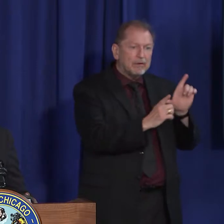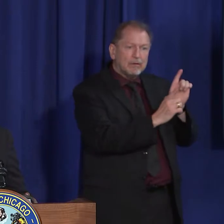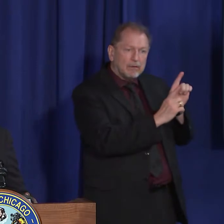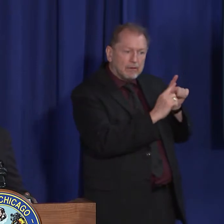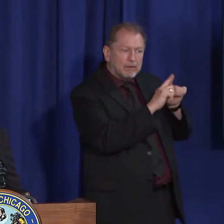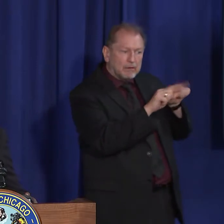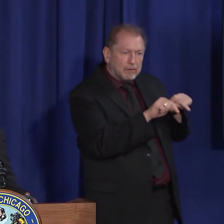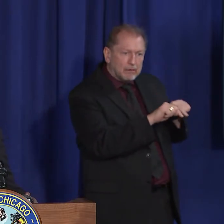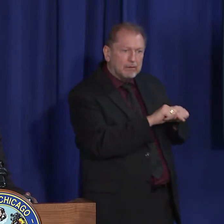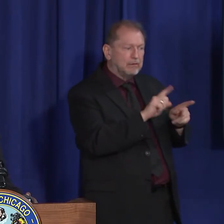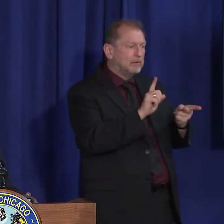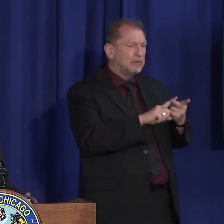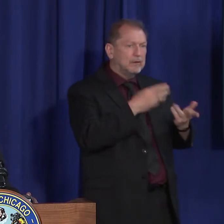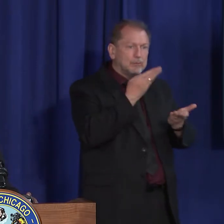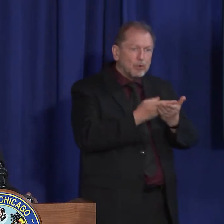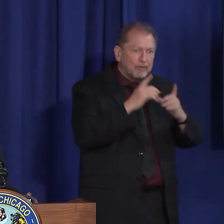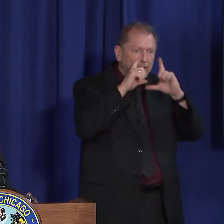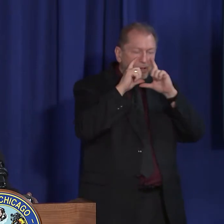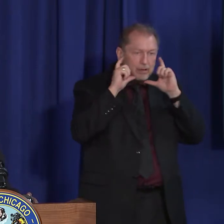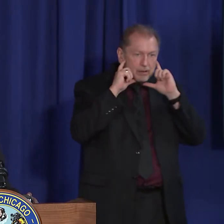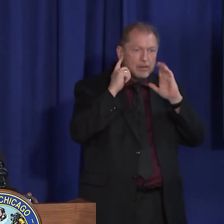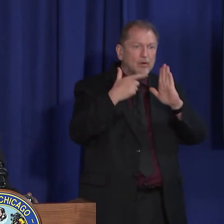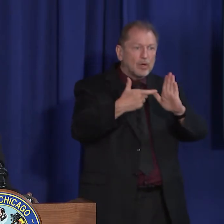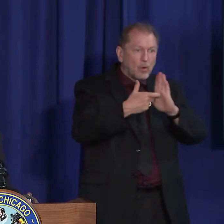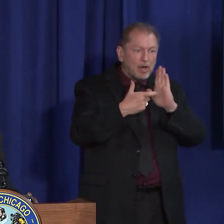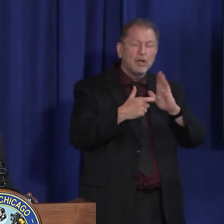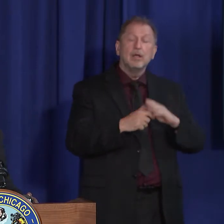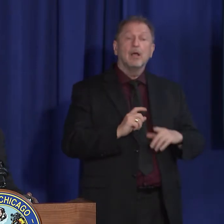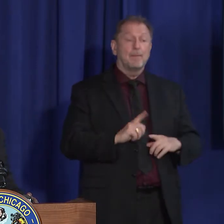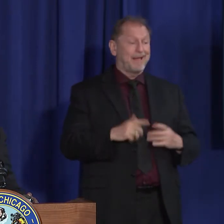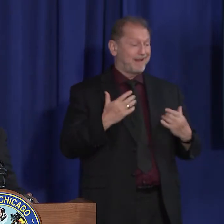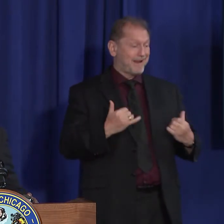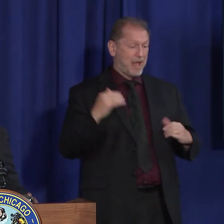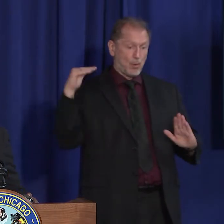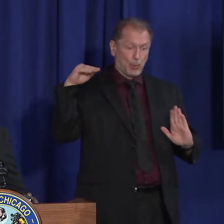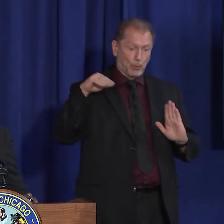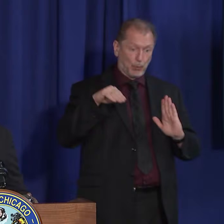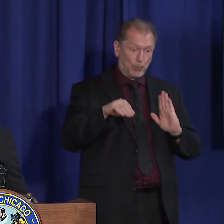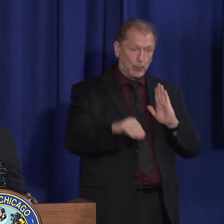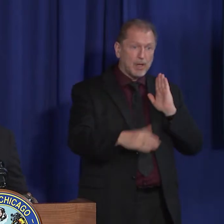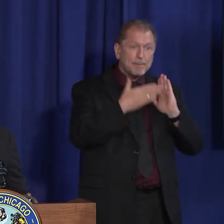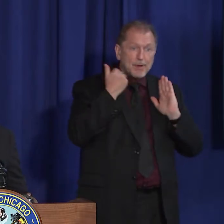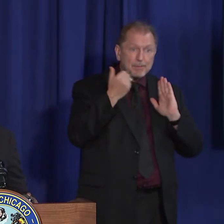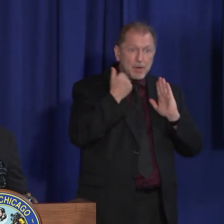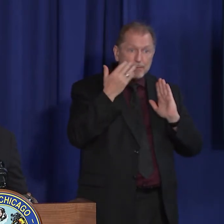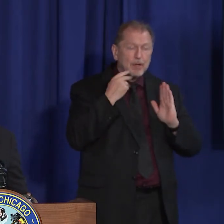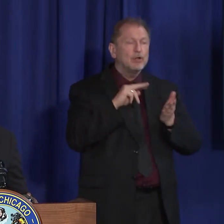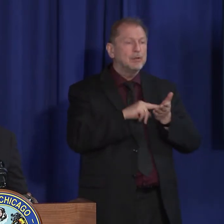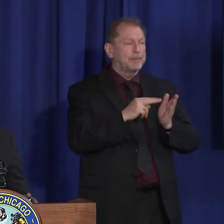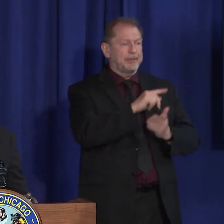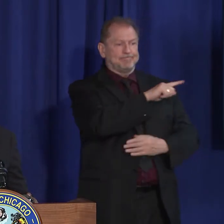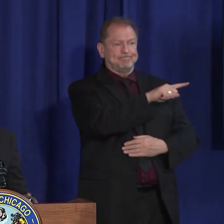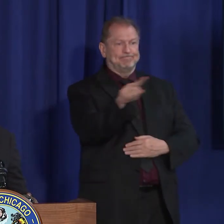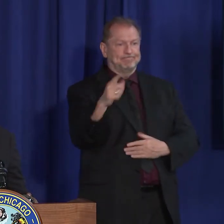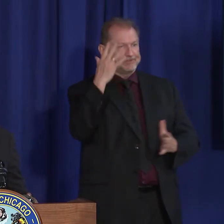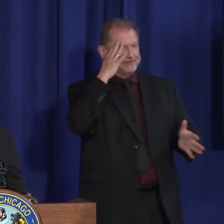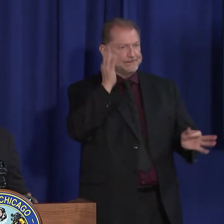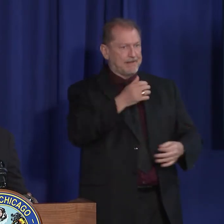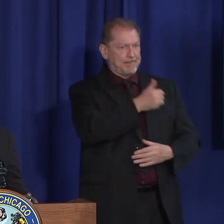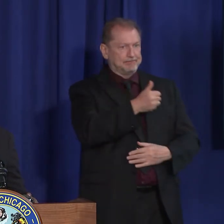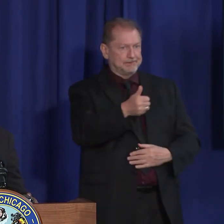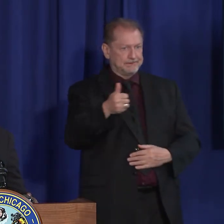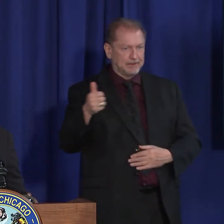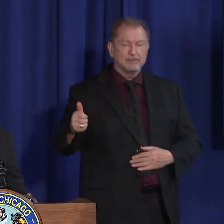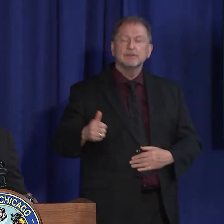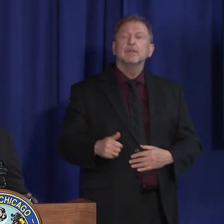individual businesses to make a decision on how they want to move forward. And I fully expect, based upon conversations I've